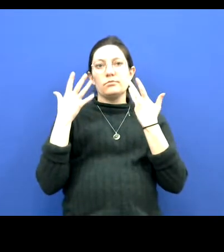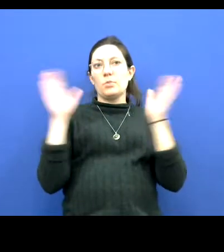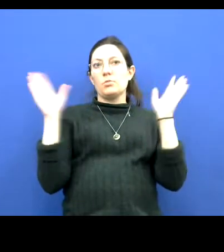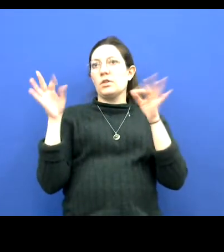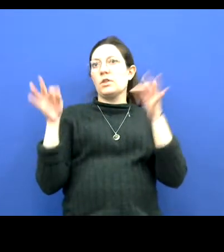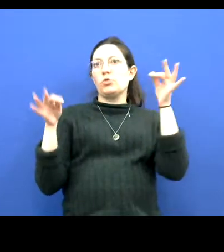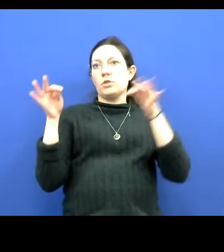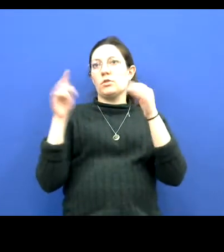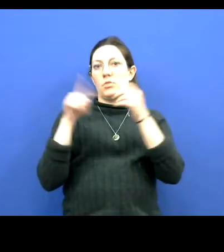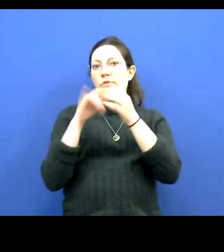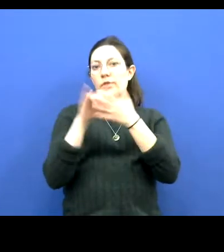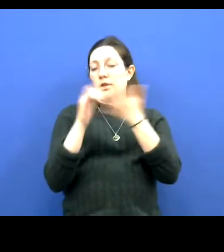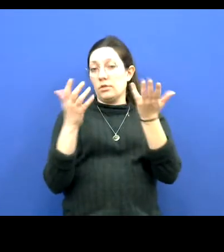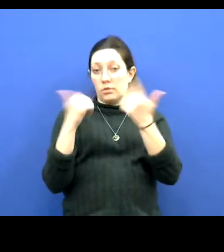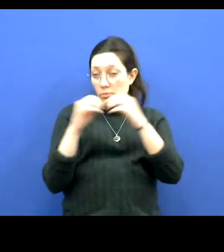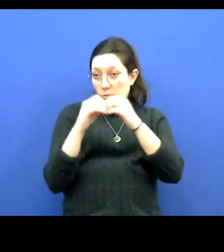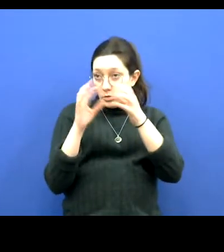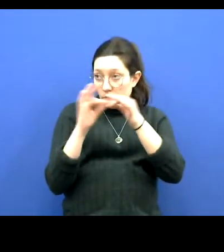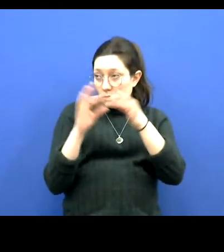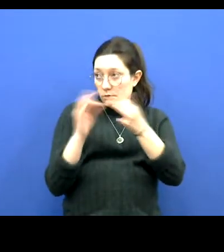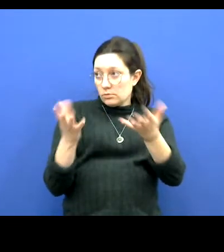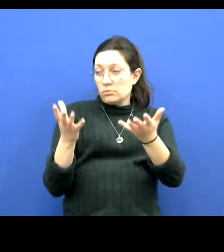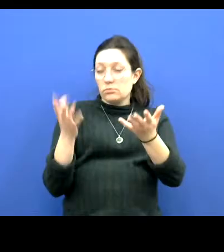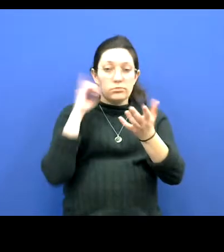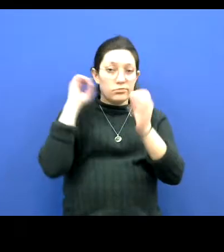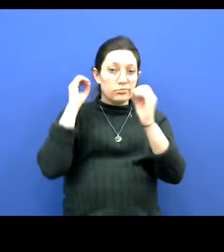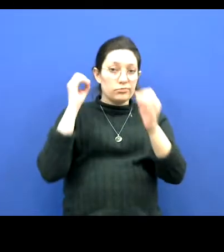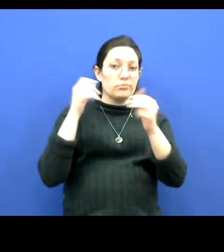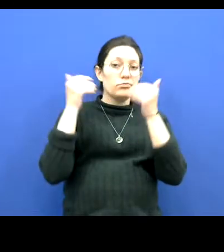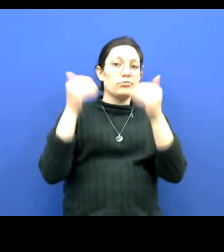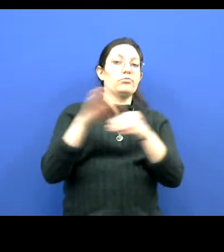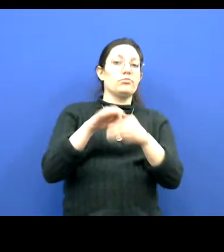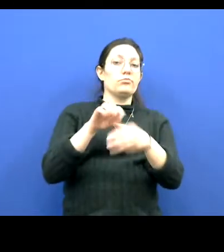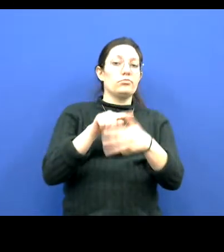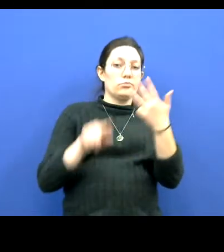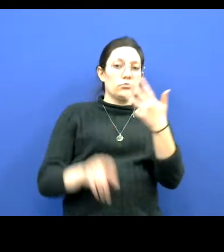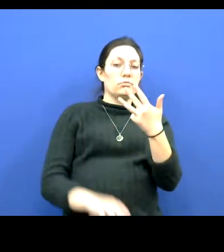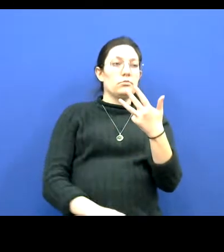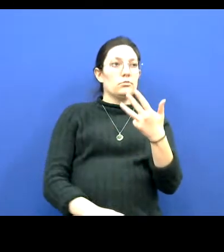or question? And hearing and seeing none, please call the roll.